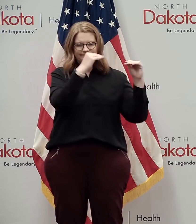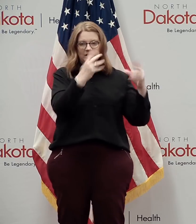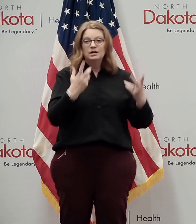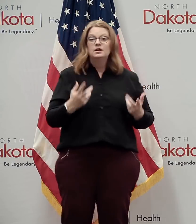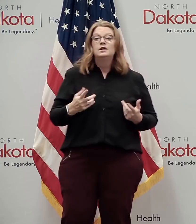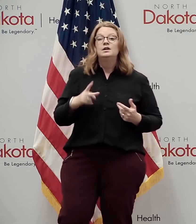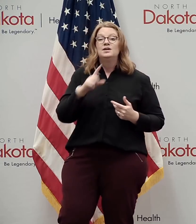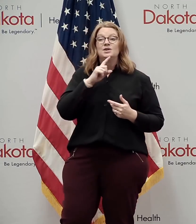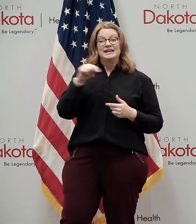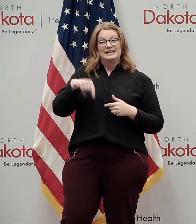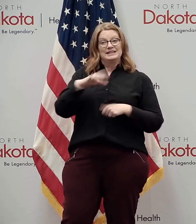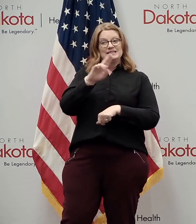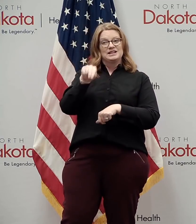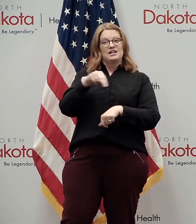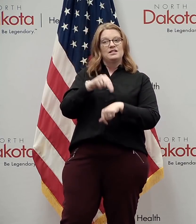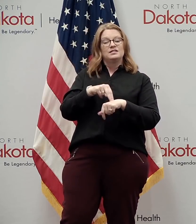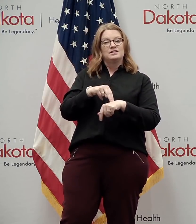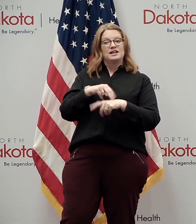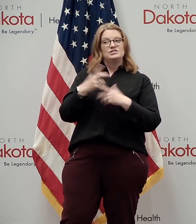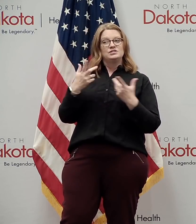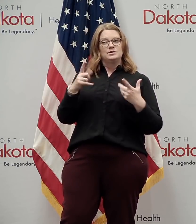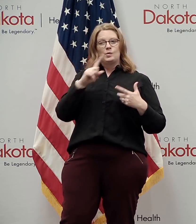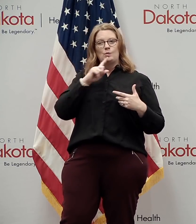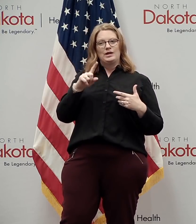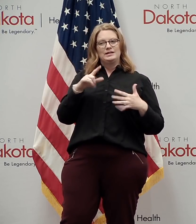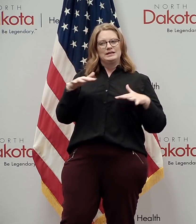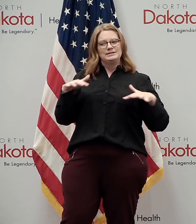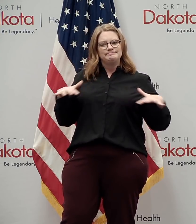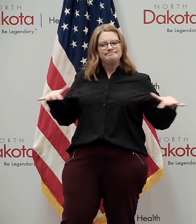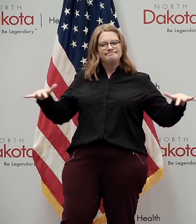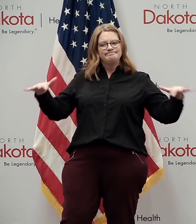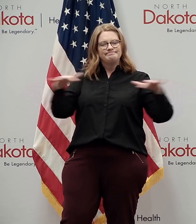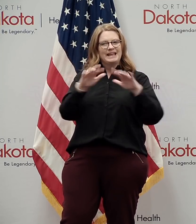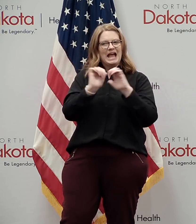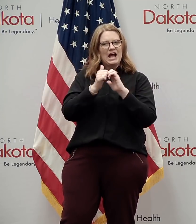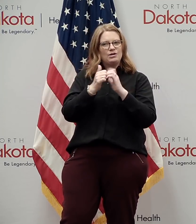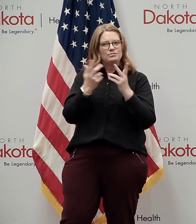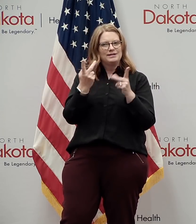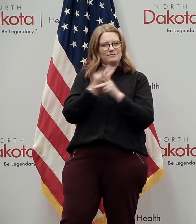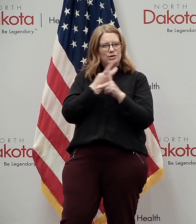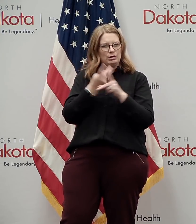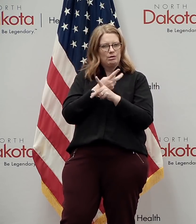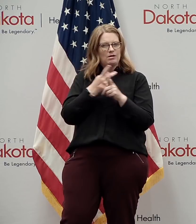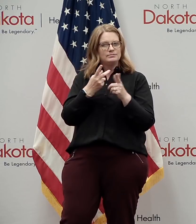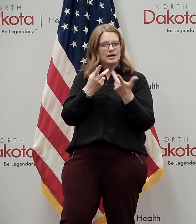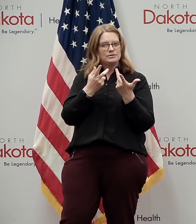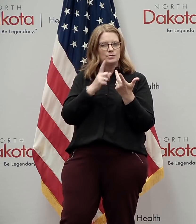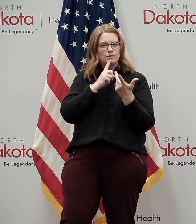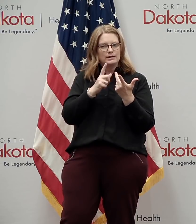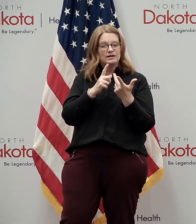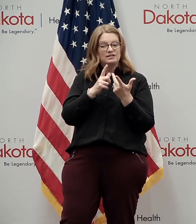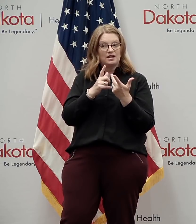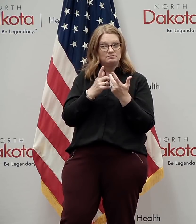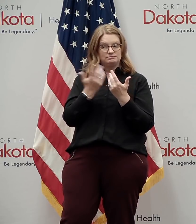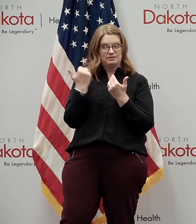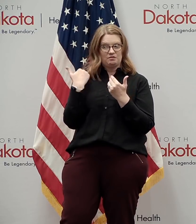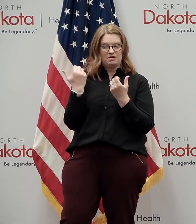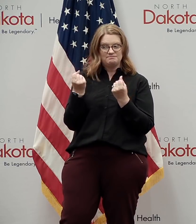the country is how to de-densify the campuses, and we're blessed to be in one of the most rural states. So we're very